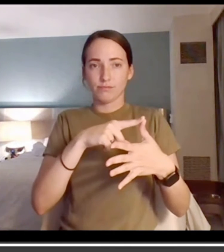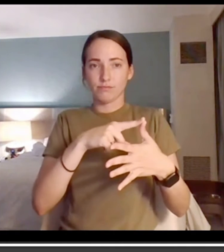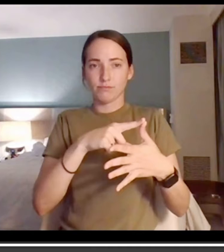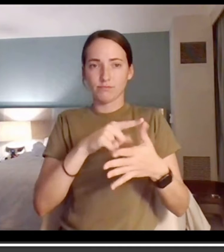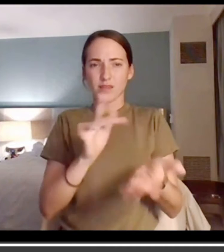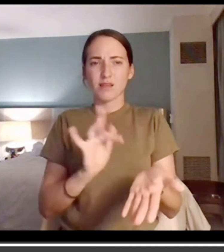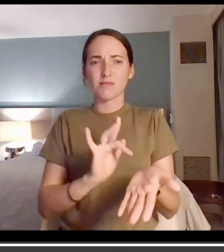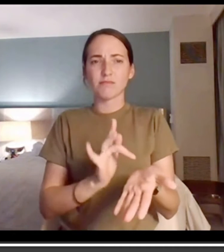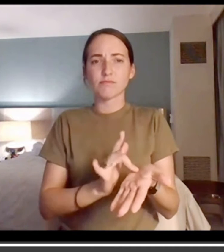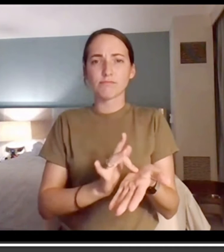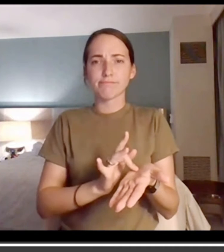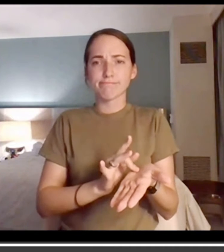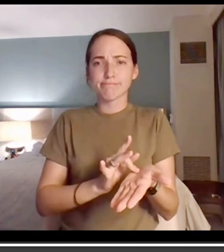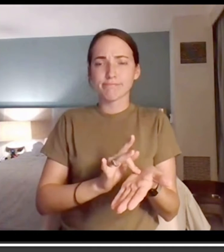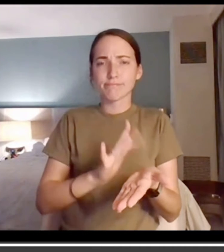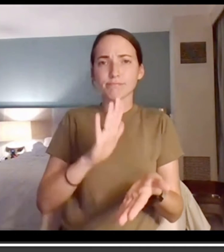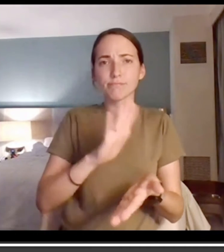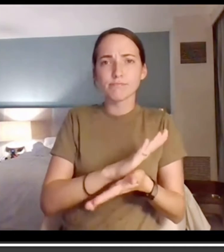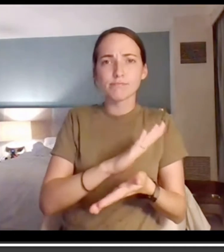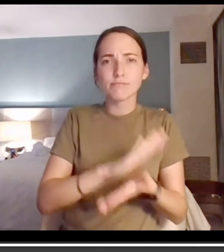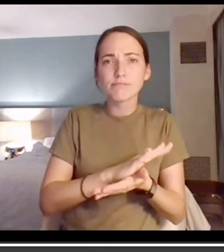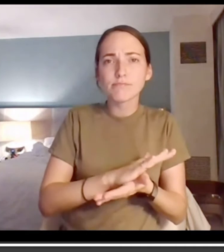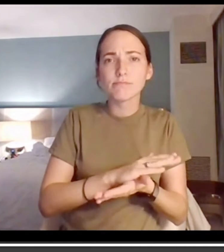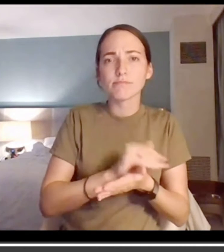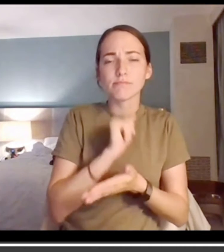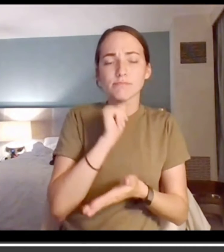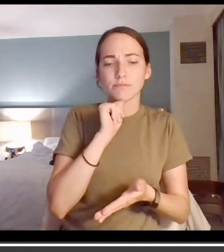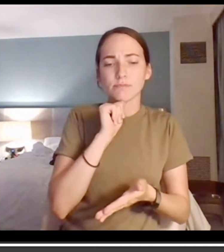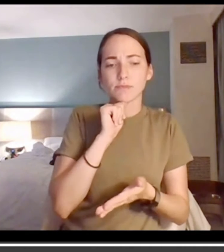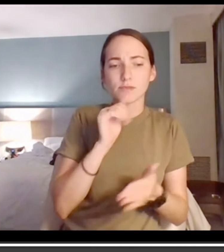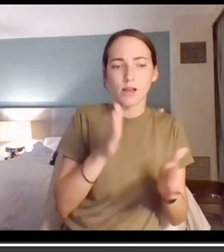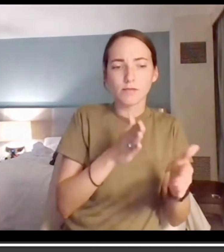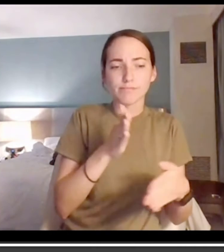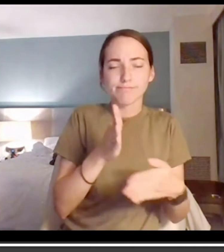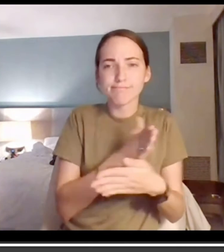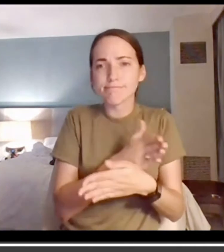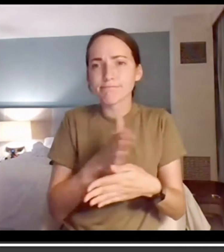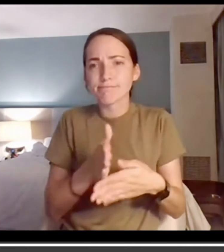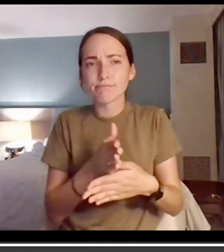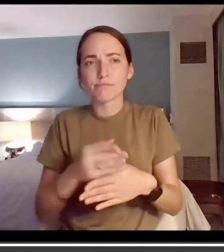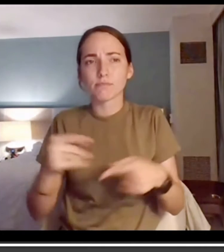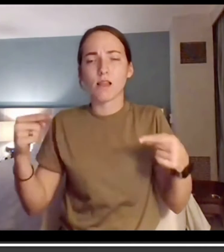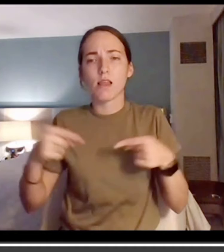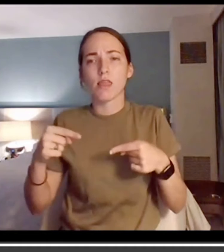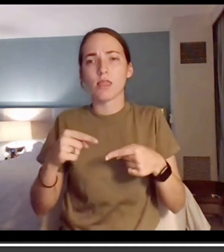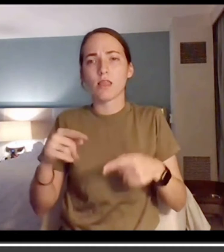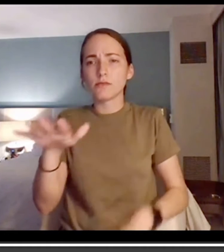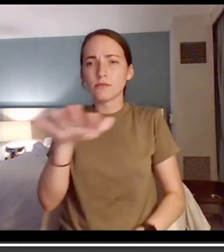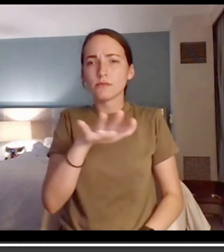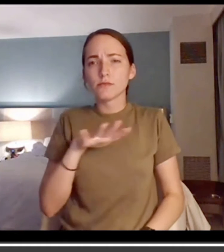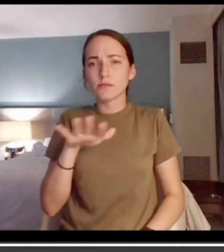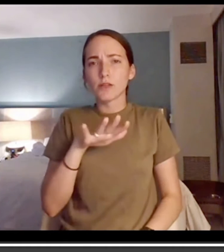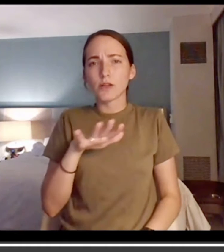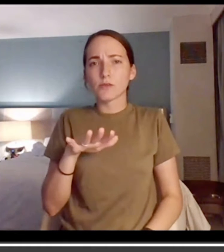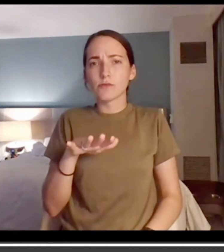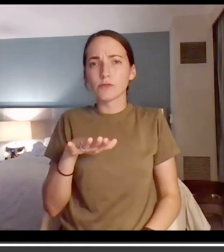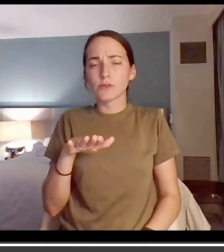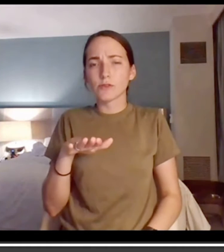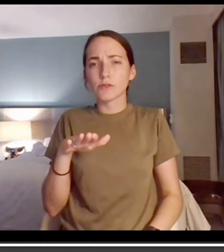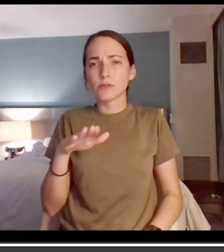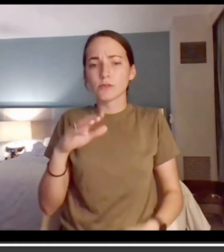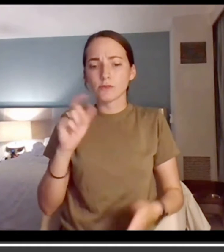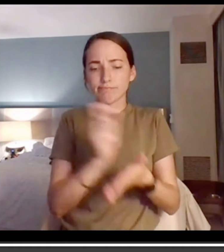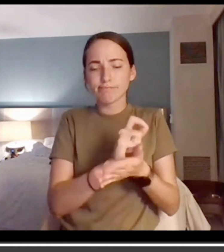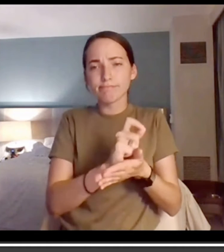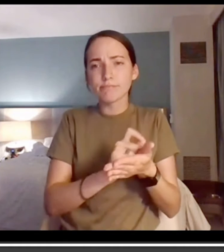treatment, ideally without any gaps in treatment. In this current climate, I'm recording this in 2017, disability